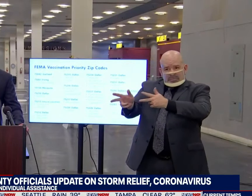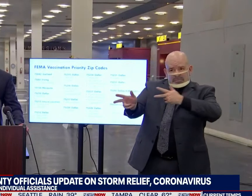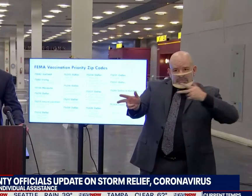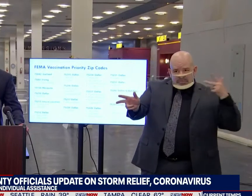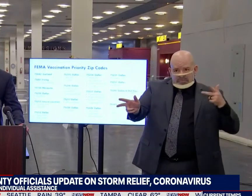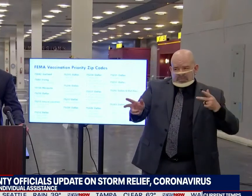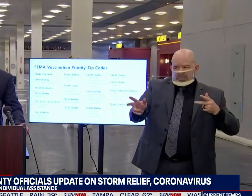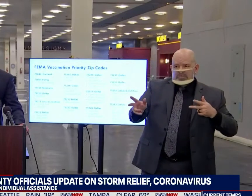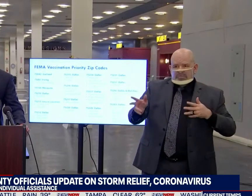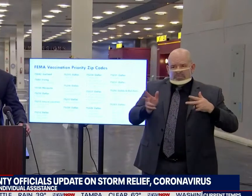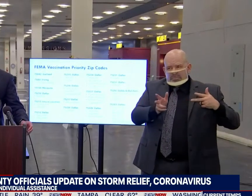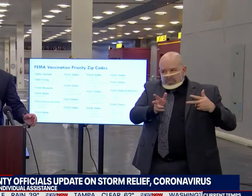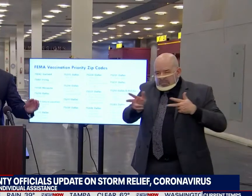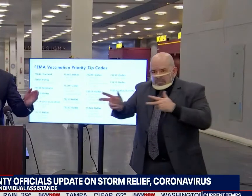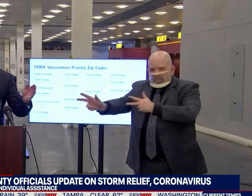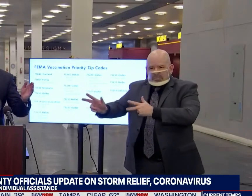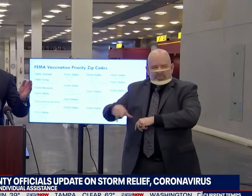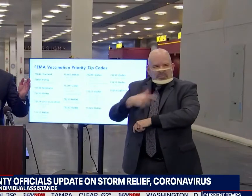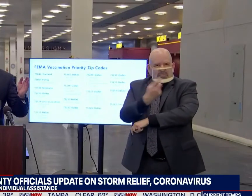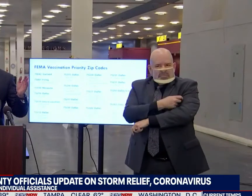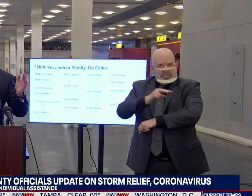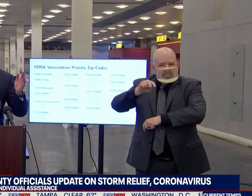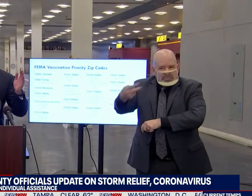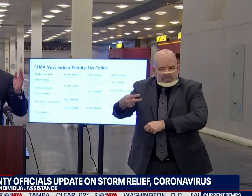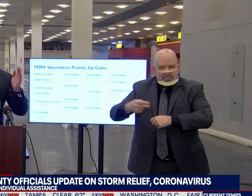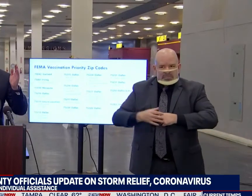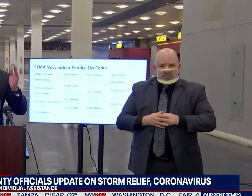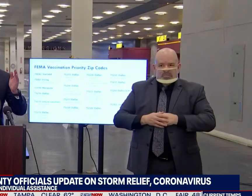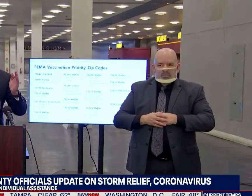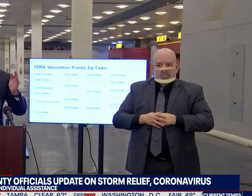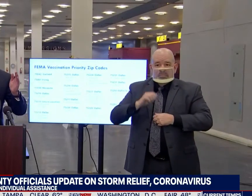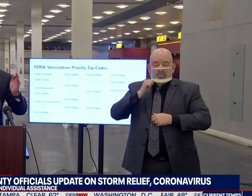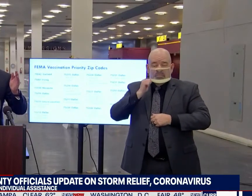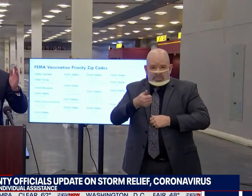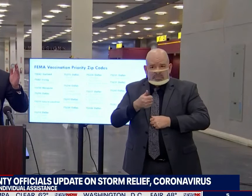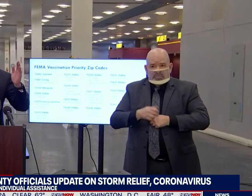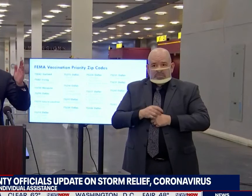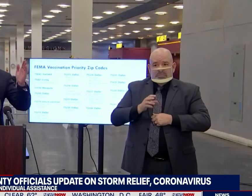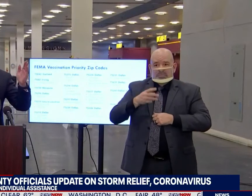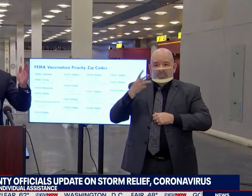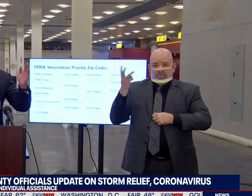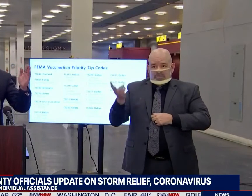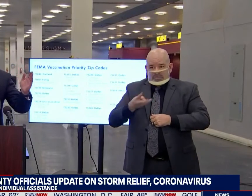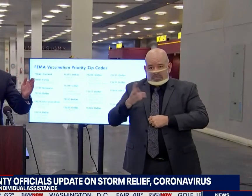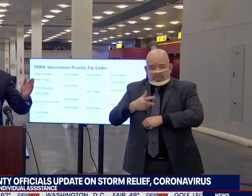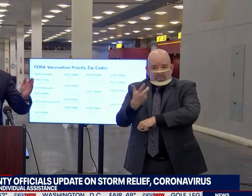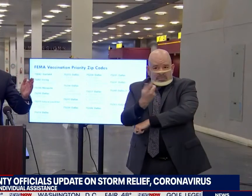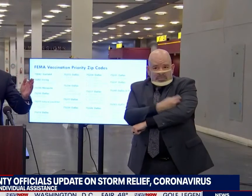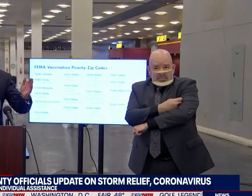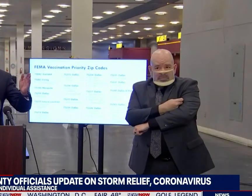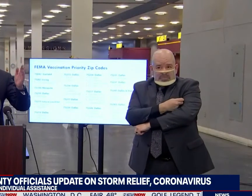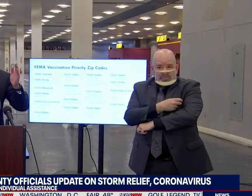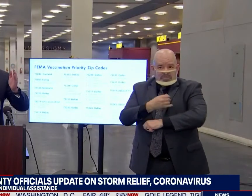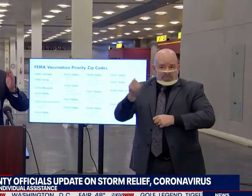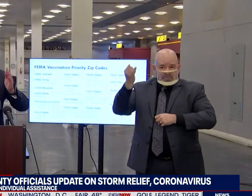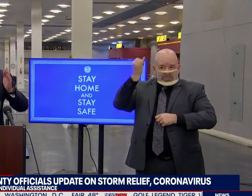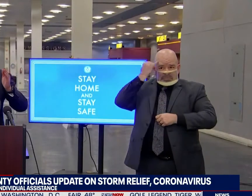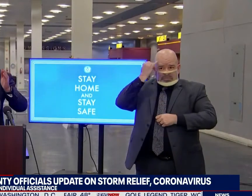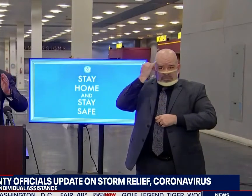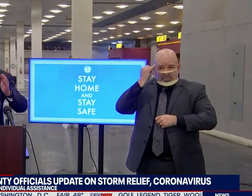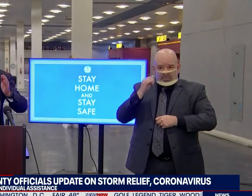tomorrow uh Wednesday we will uh give doses to people February 16th